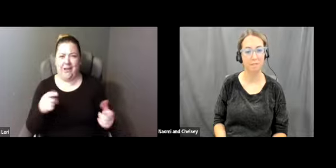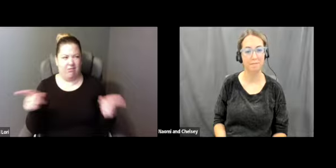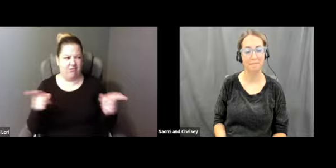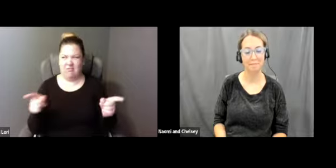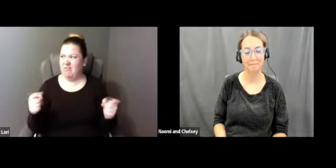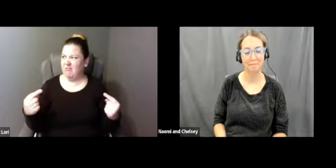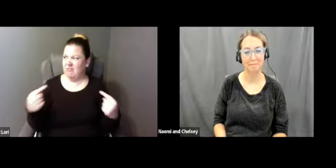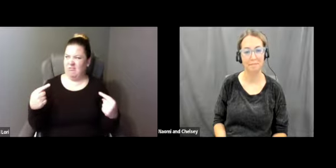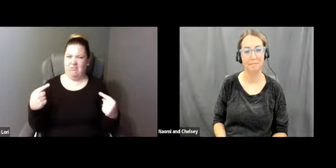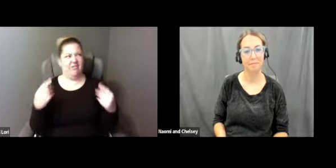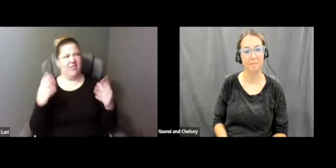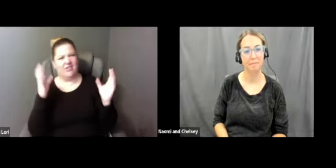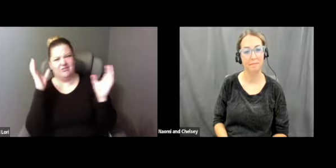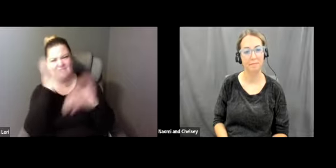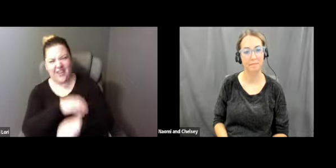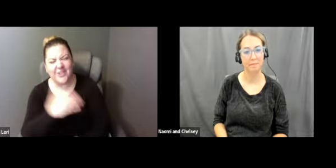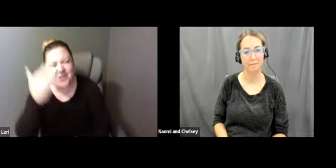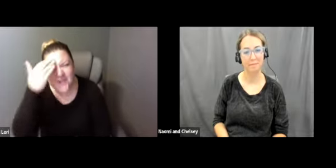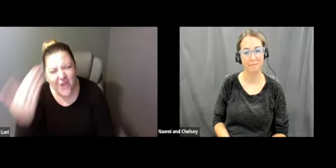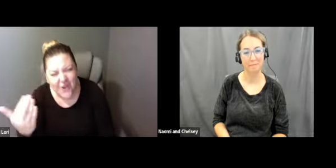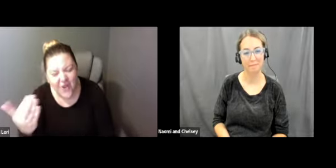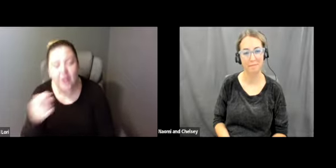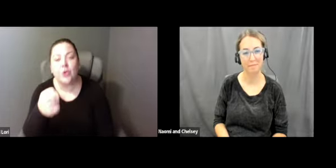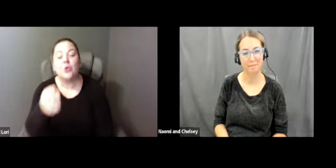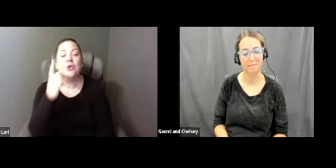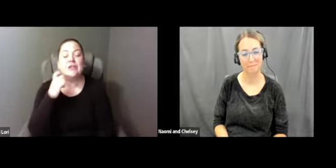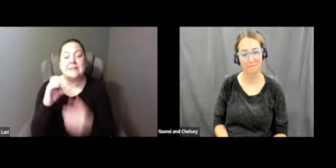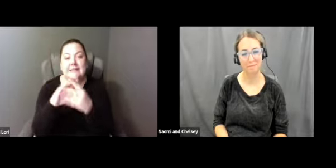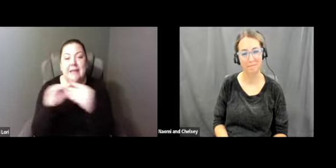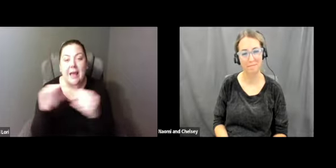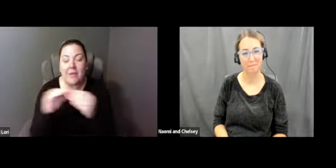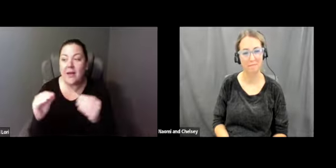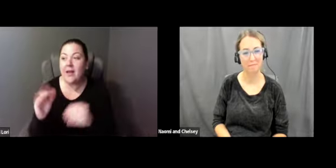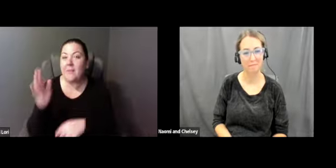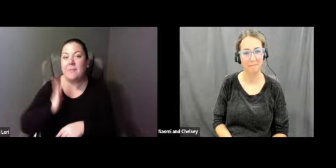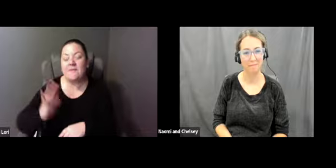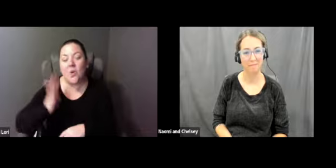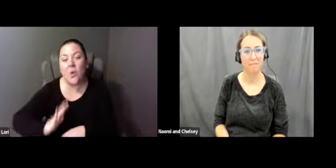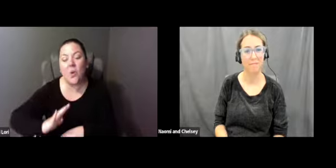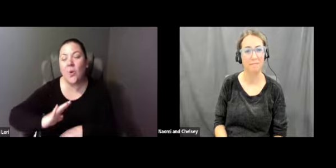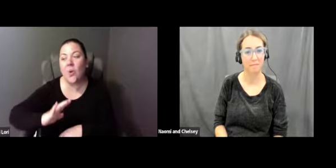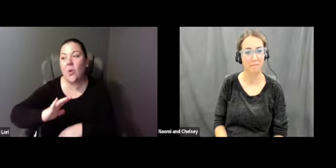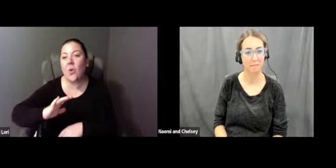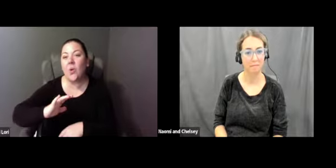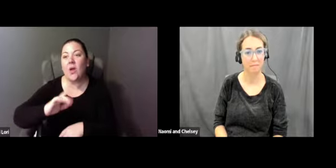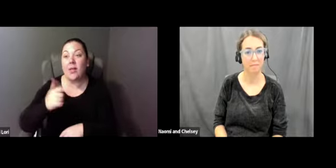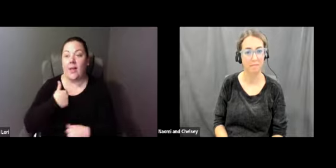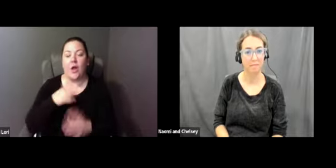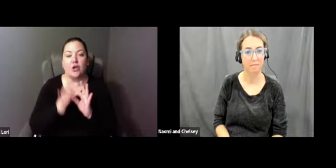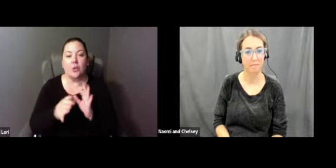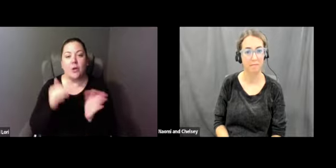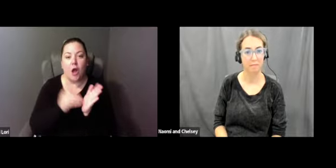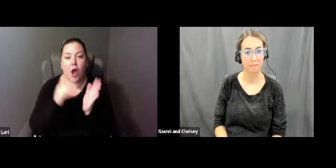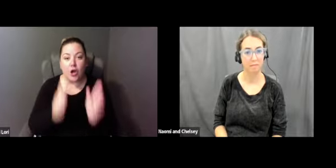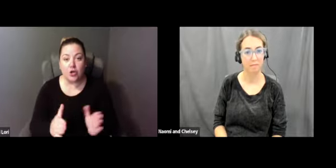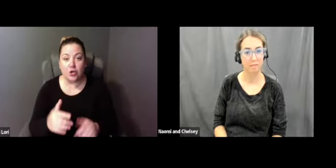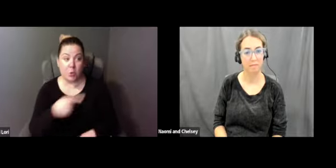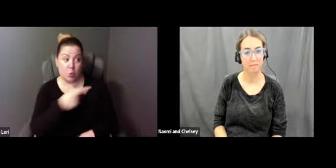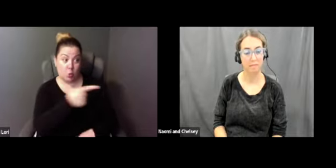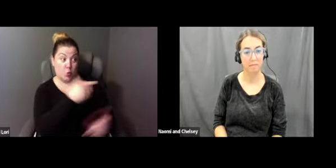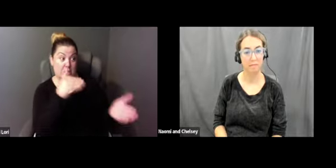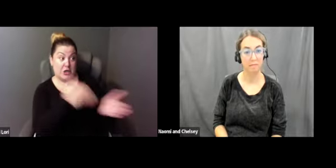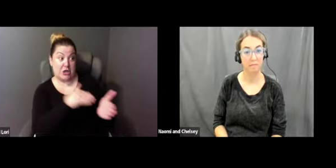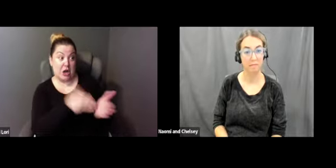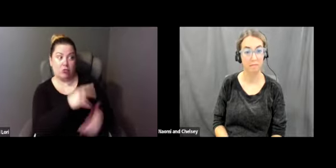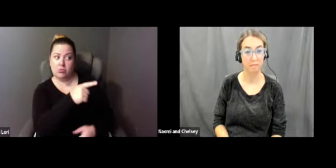in these social norms, there's been, and you'd said before, like when you're interpreting for a doctor, you can't tell a doctor he didn't explain something well enough or